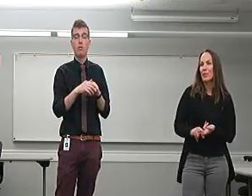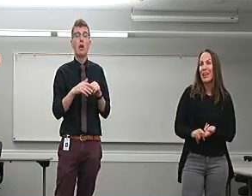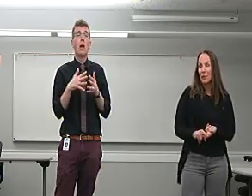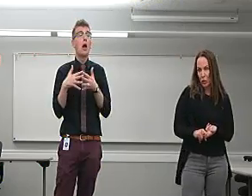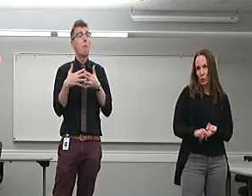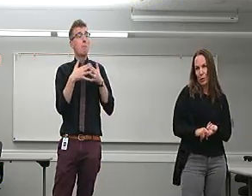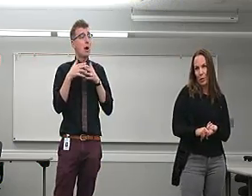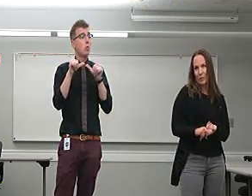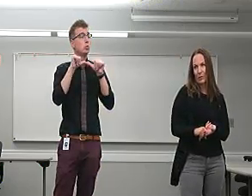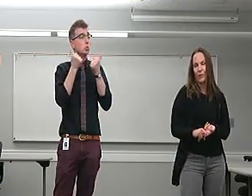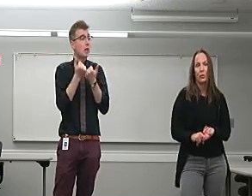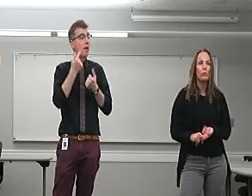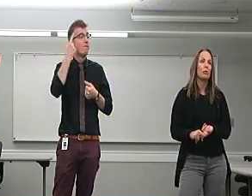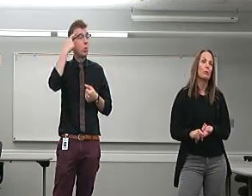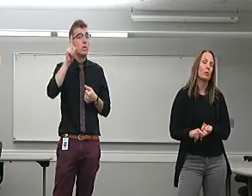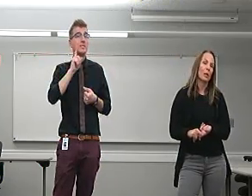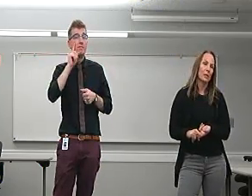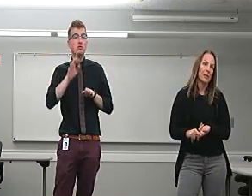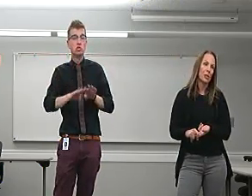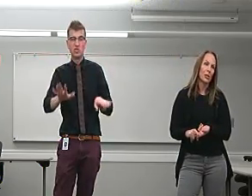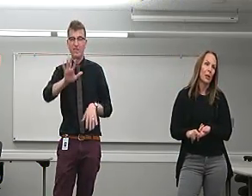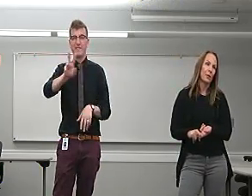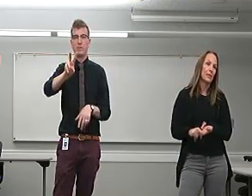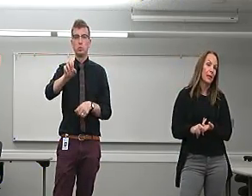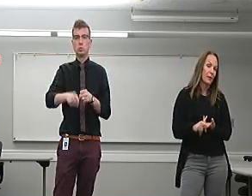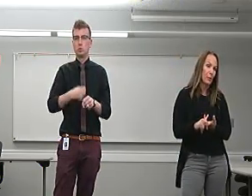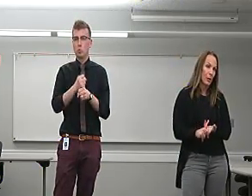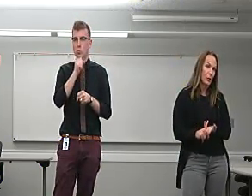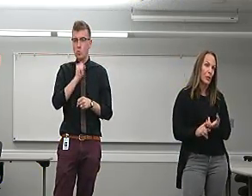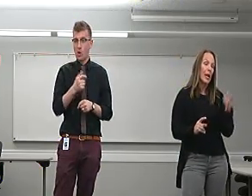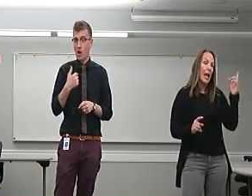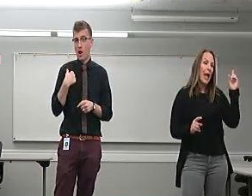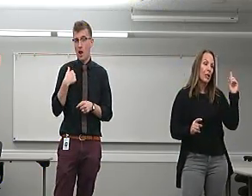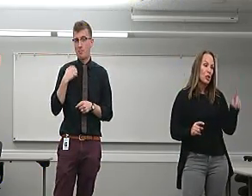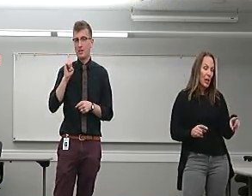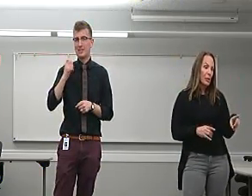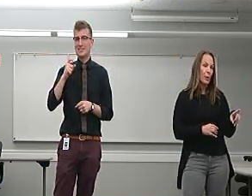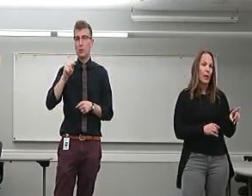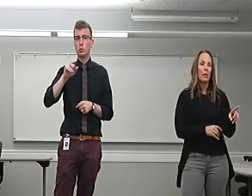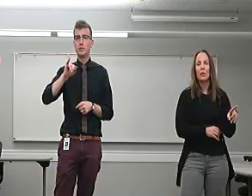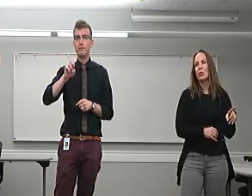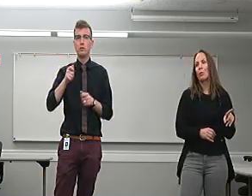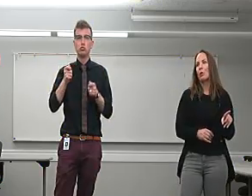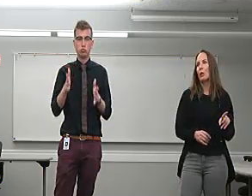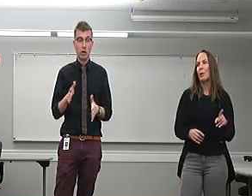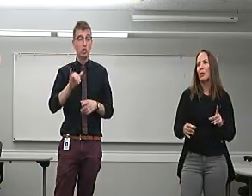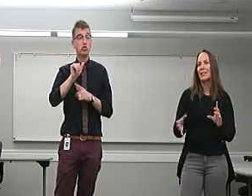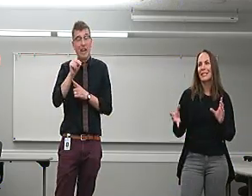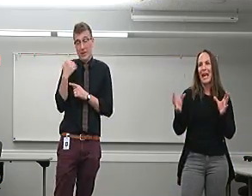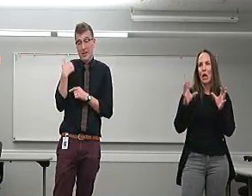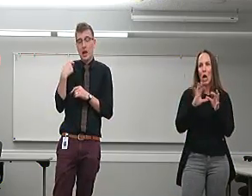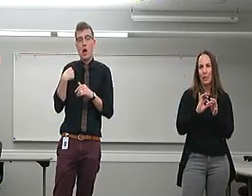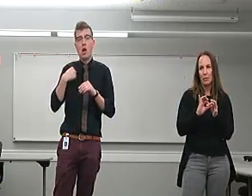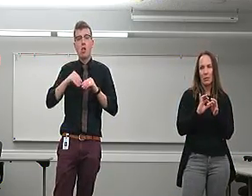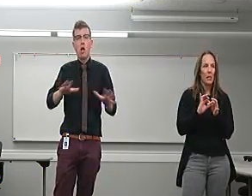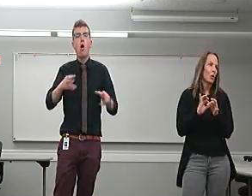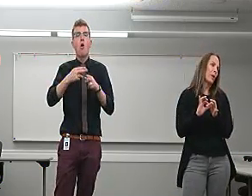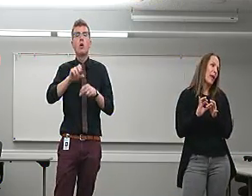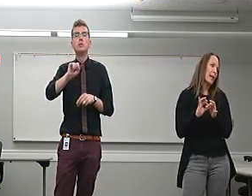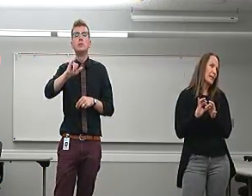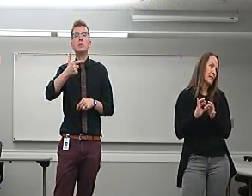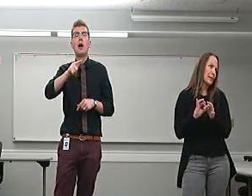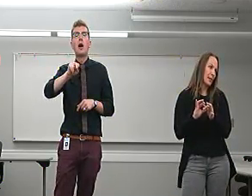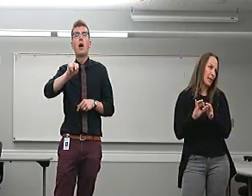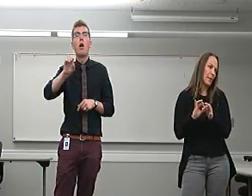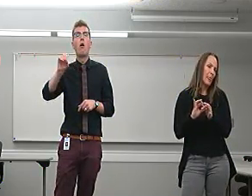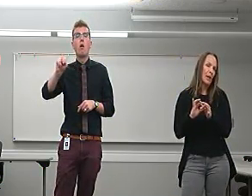a 52-year-old organization. I'm the executive director. And in January, I launched a program called Sign On with ASDC. And